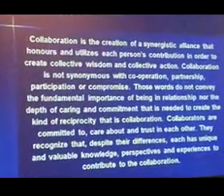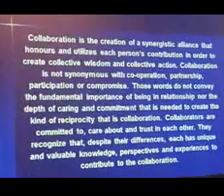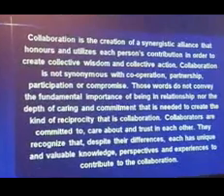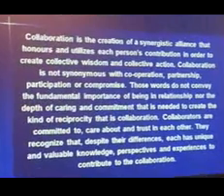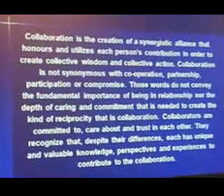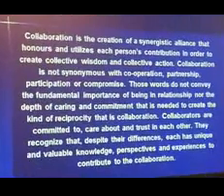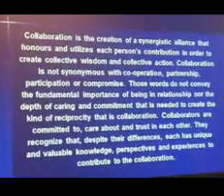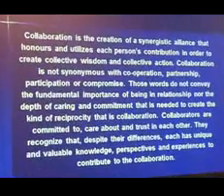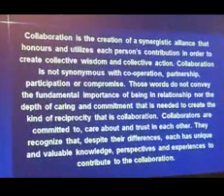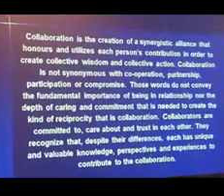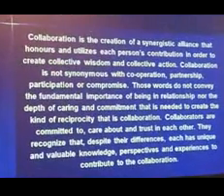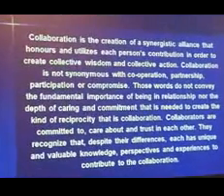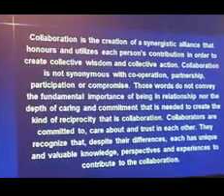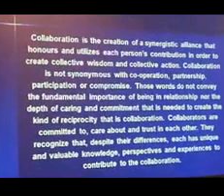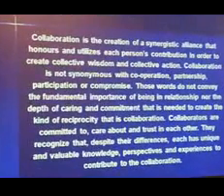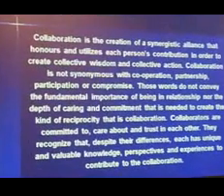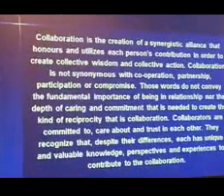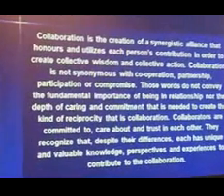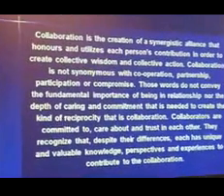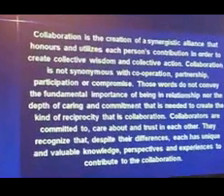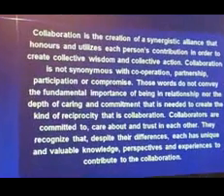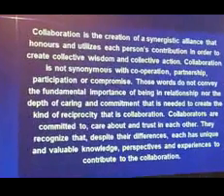wisdom and collective action.